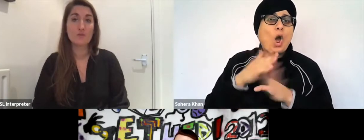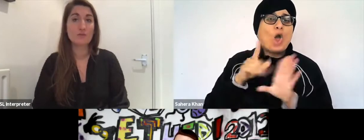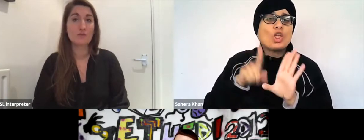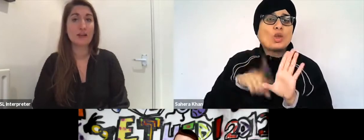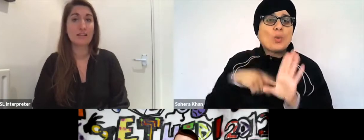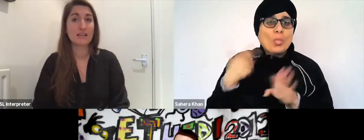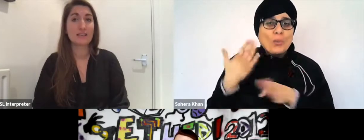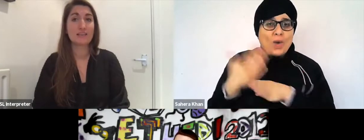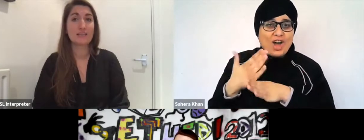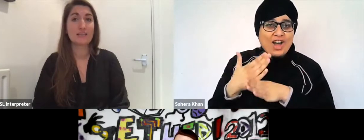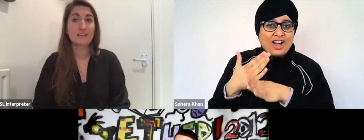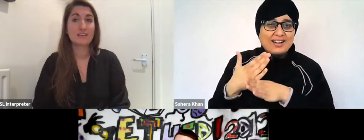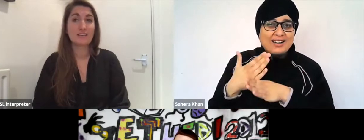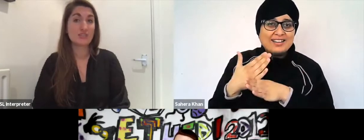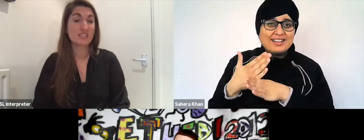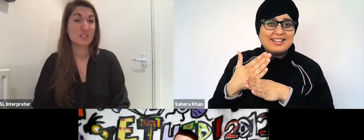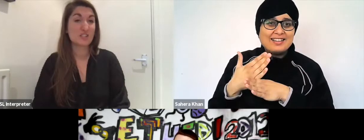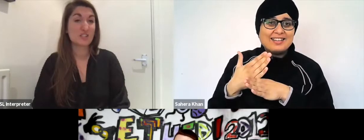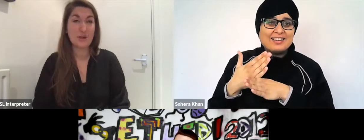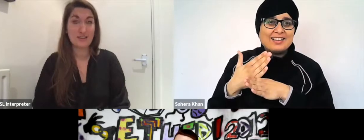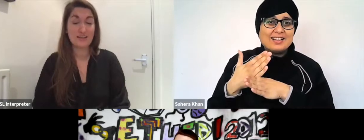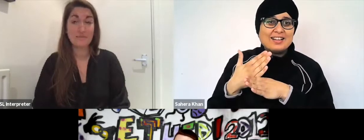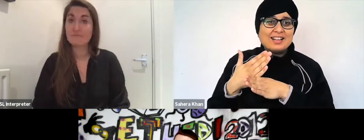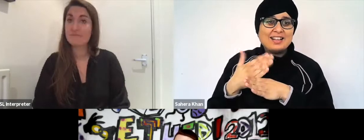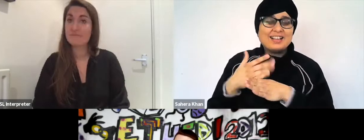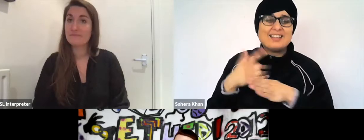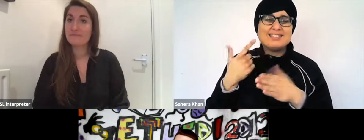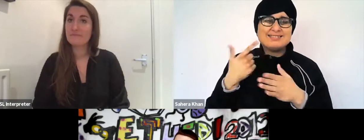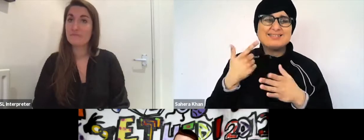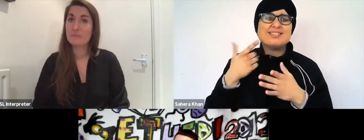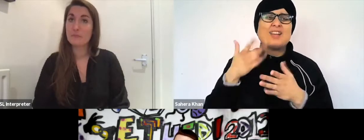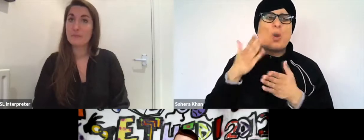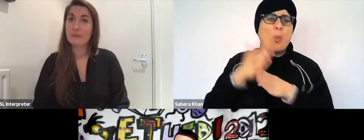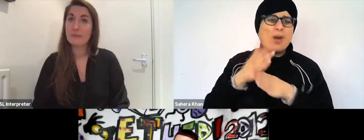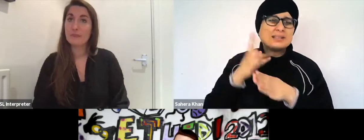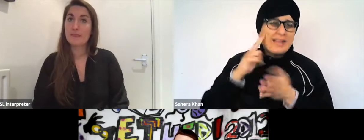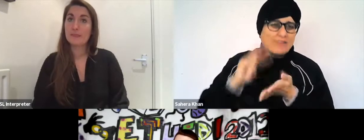I was working just as a youth worker.